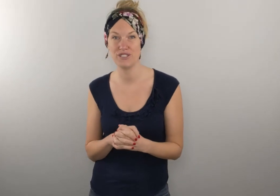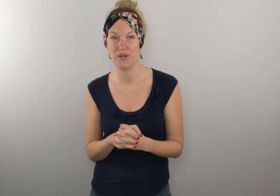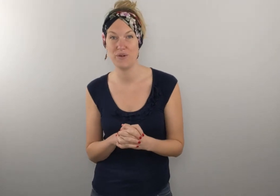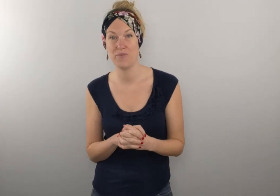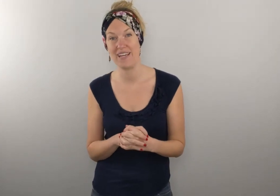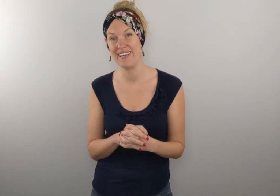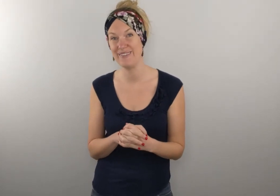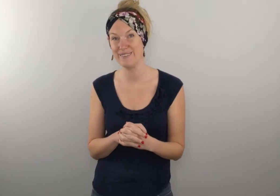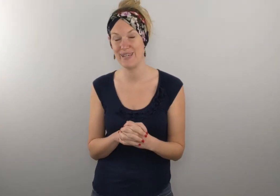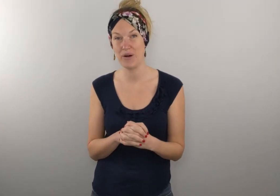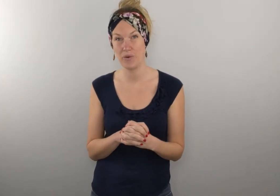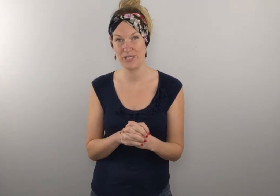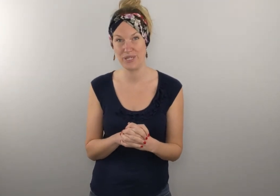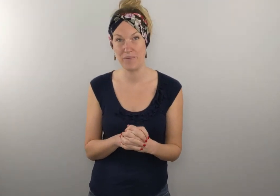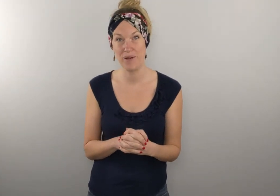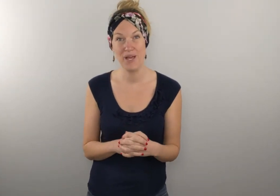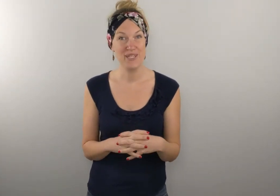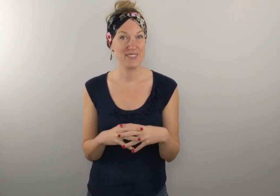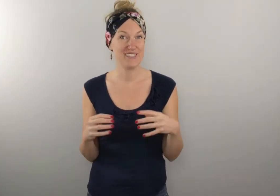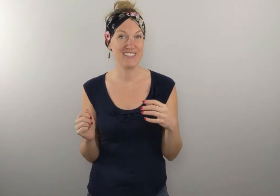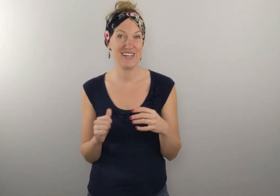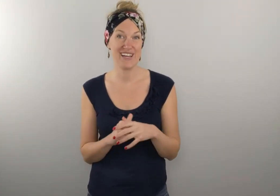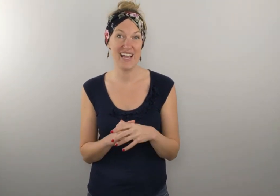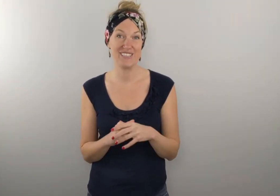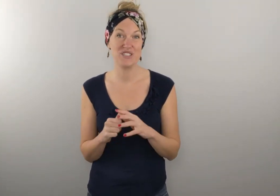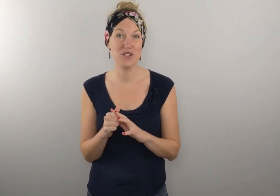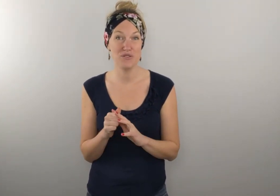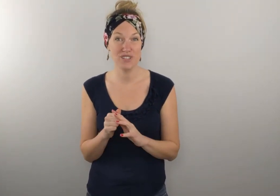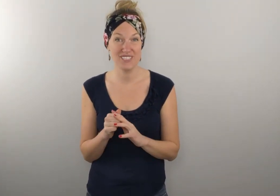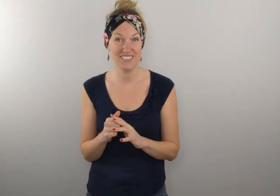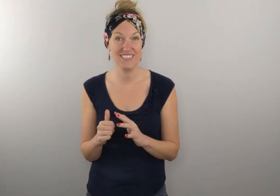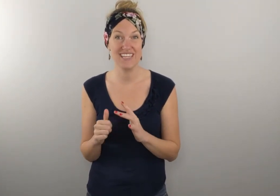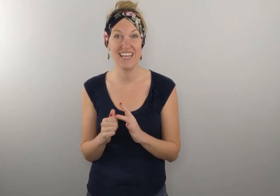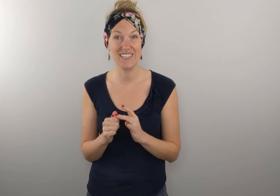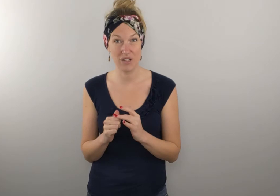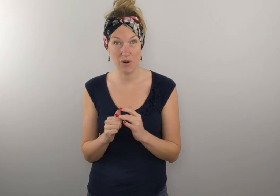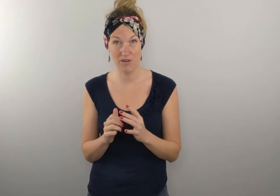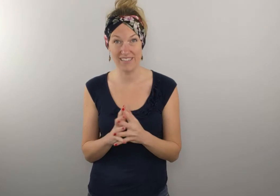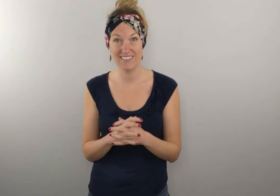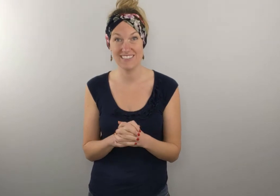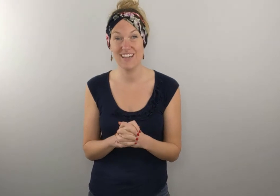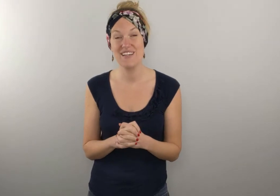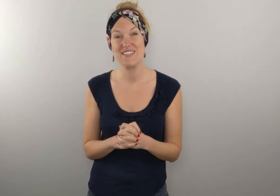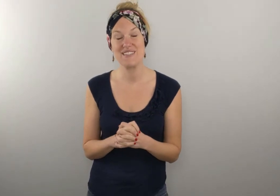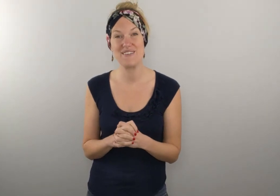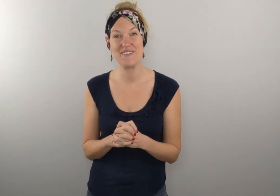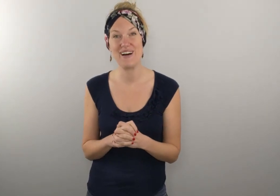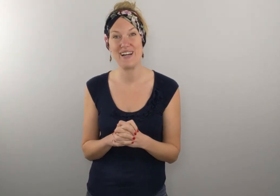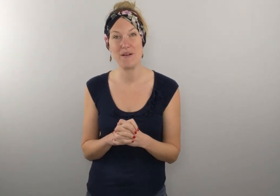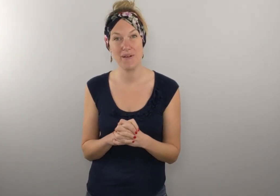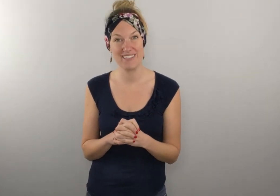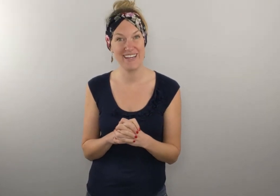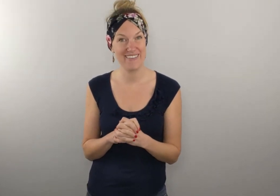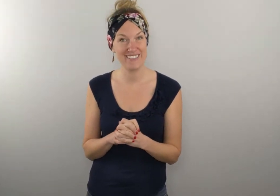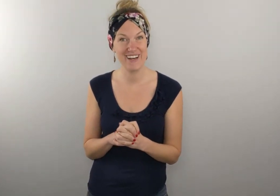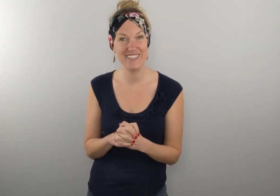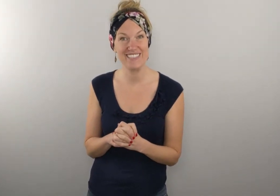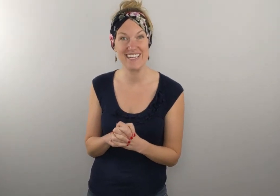Cornerstone by Hillsong Worship. So this song has 2 verses and a chorus. So compared to other songs, it is a